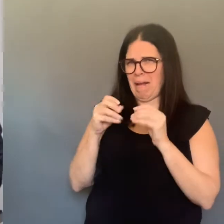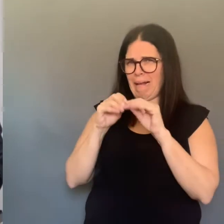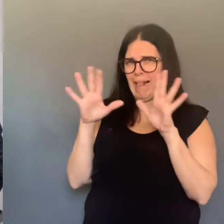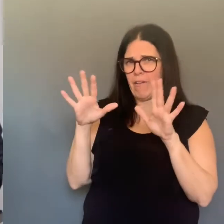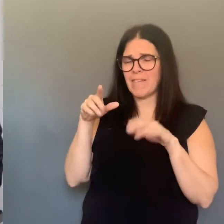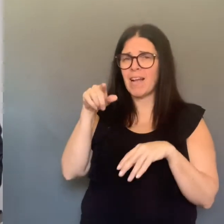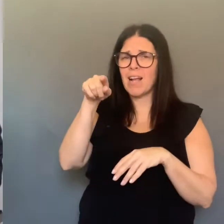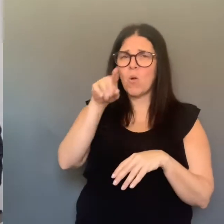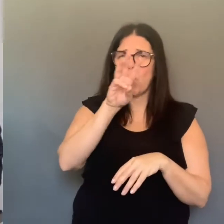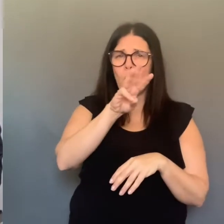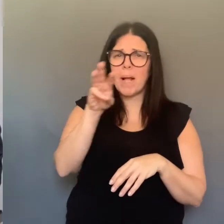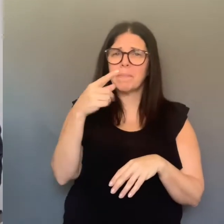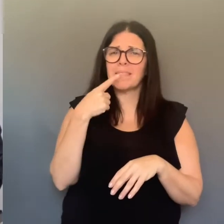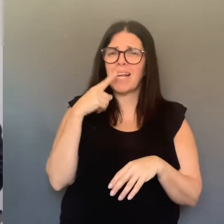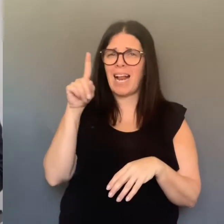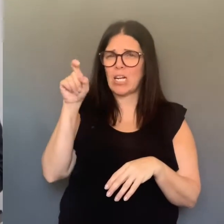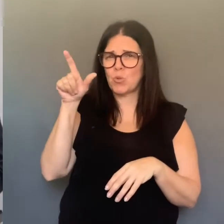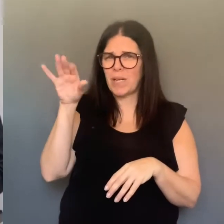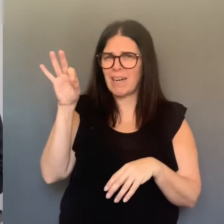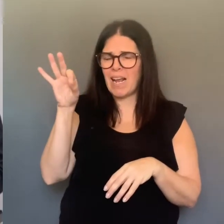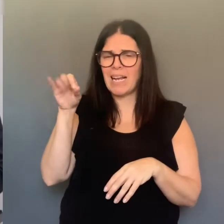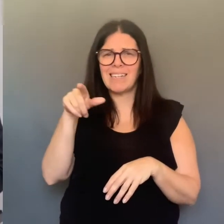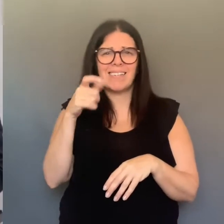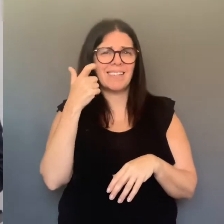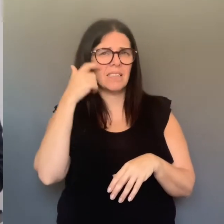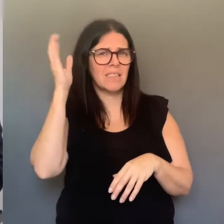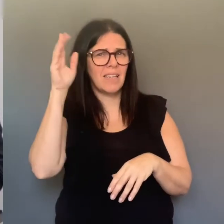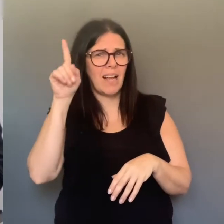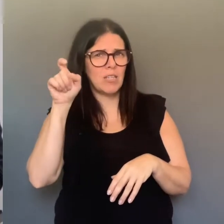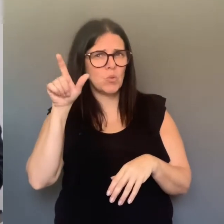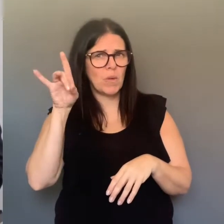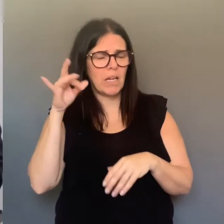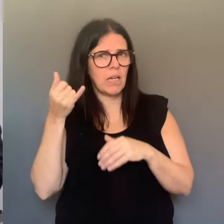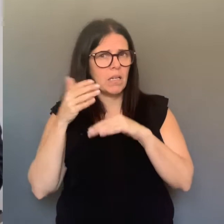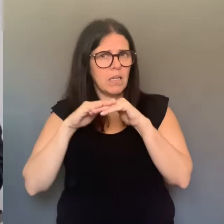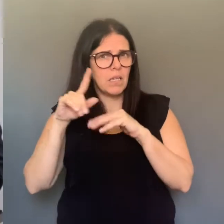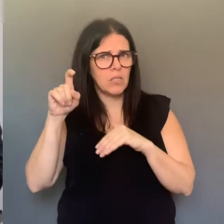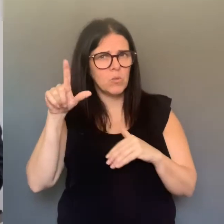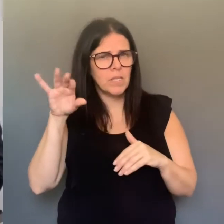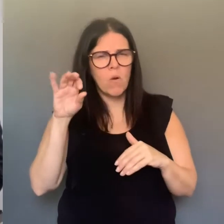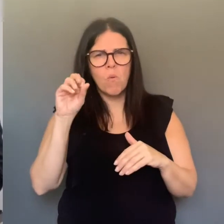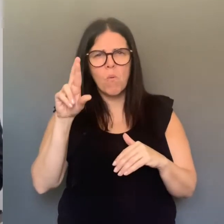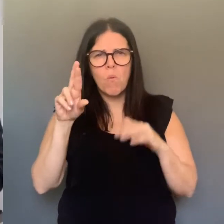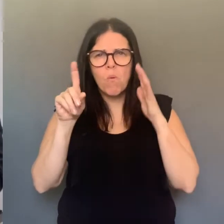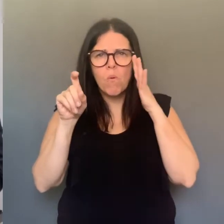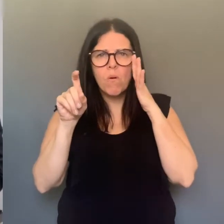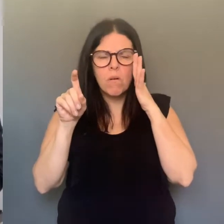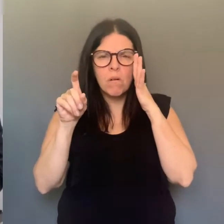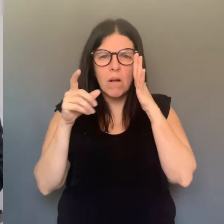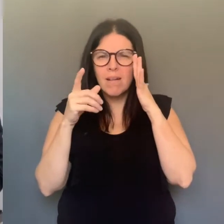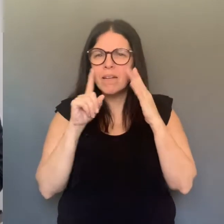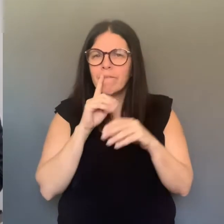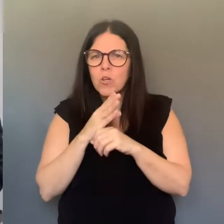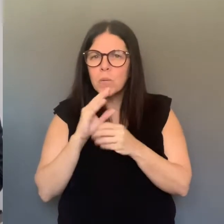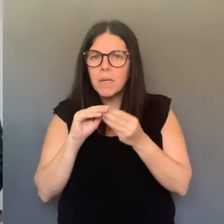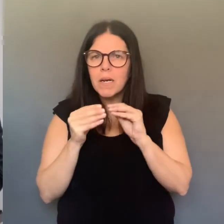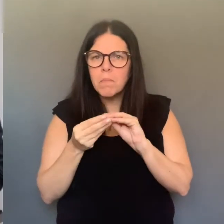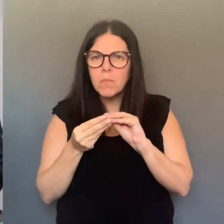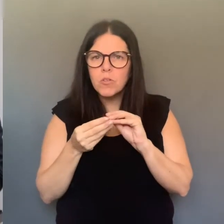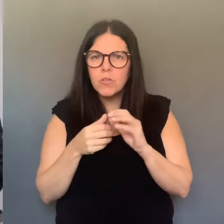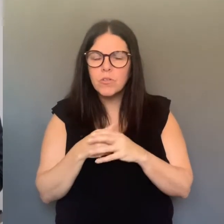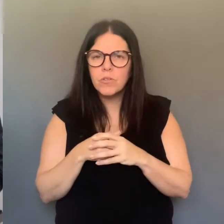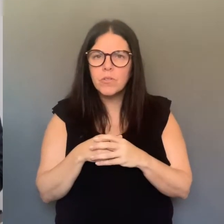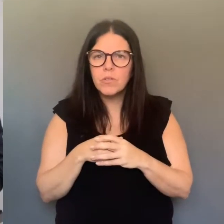Okay, thank you very much. Dr. Ahmed, I just wanted to confirm something. On your website, it says 129 confirmed